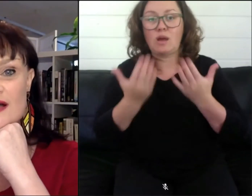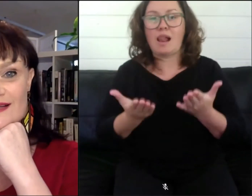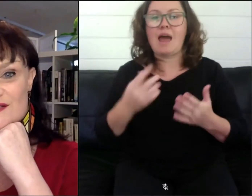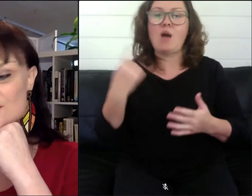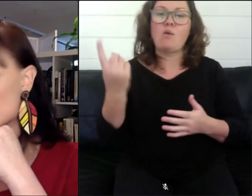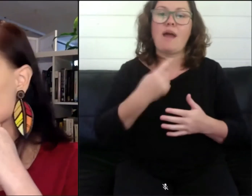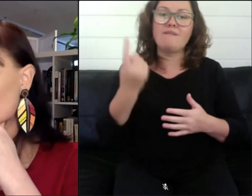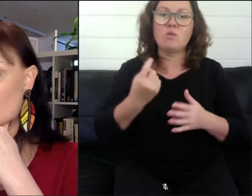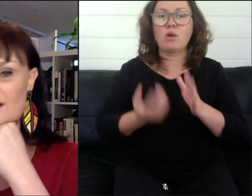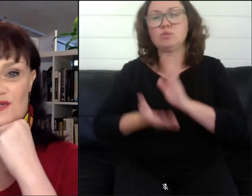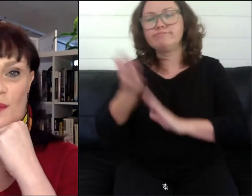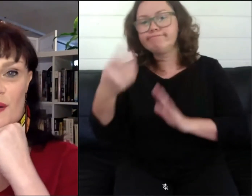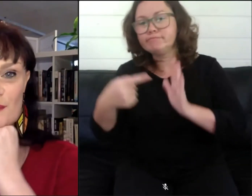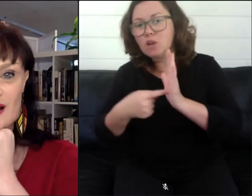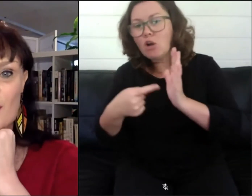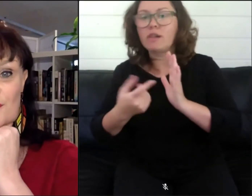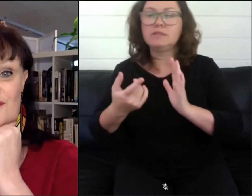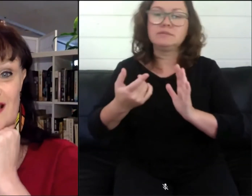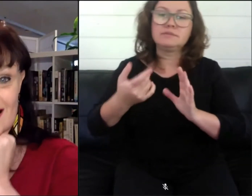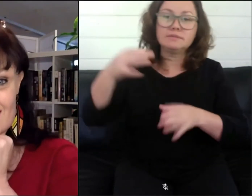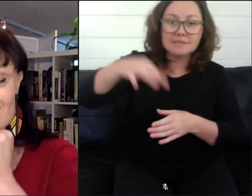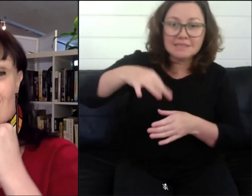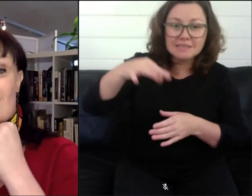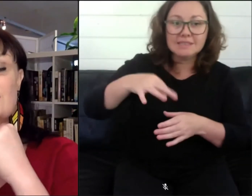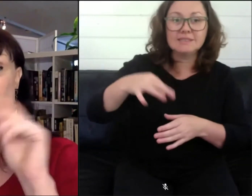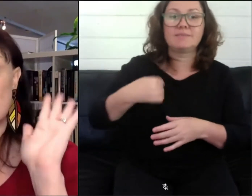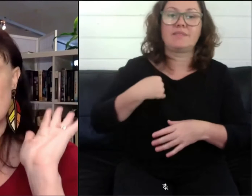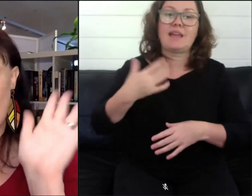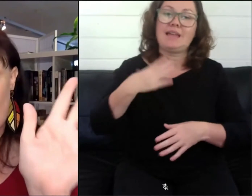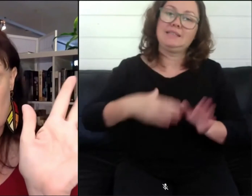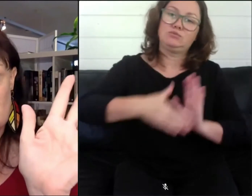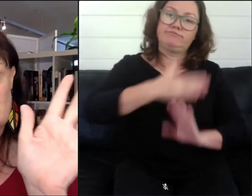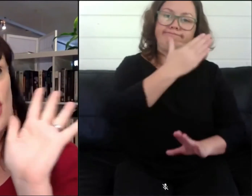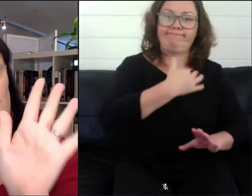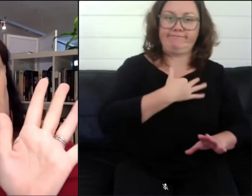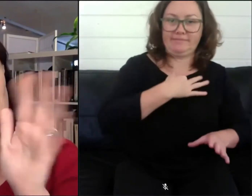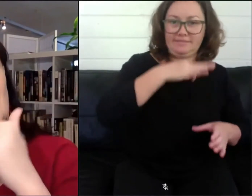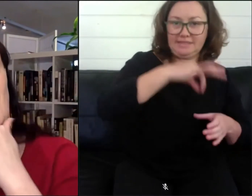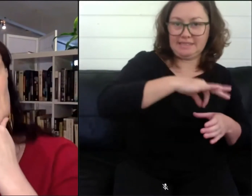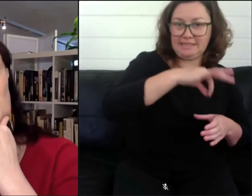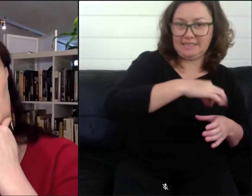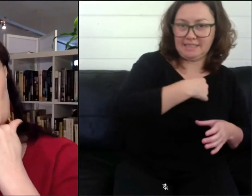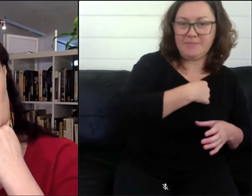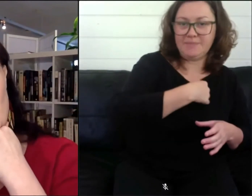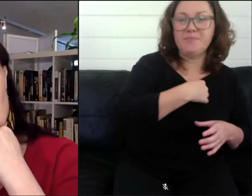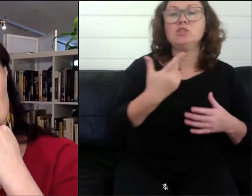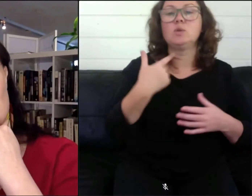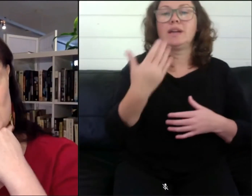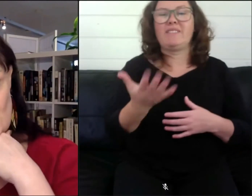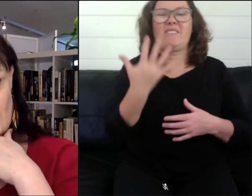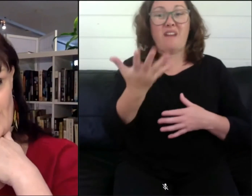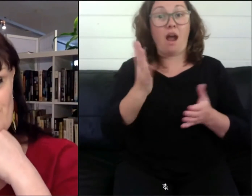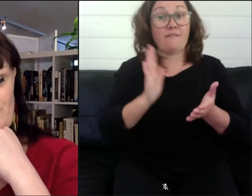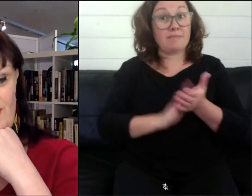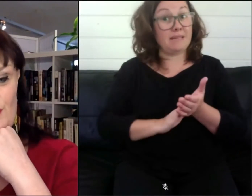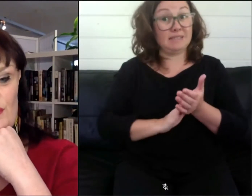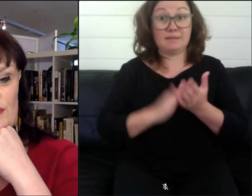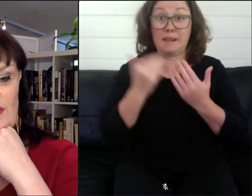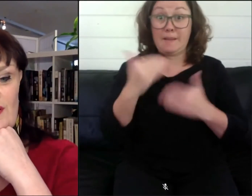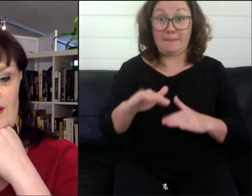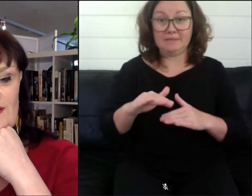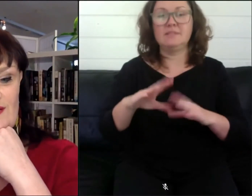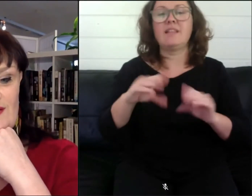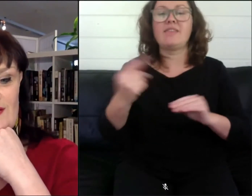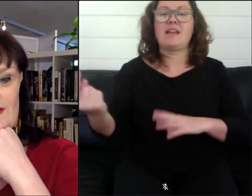themselves. I need to go and top up my cup of tea. So 5 minutes only, and we will be back shortly. I